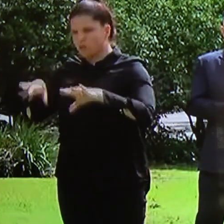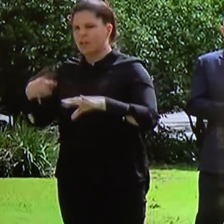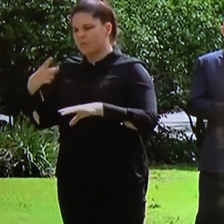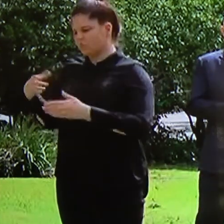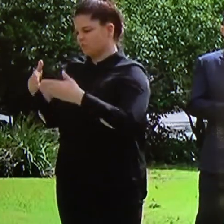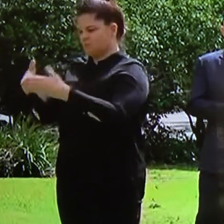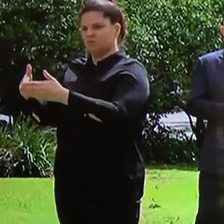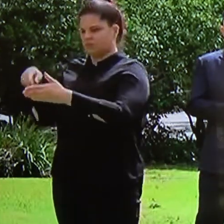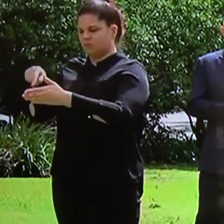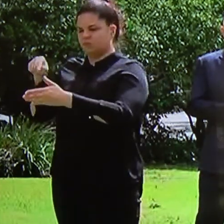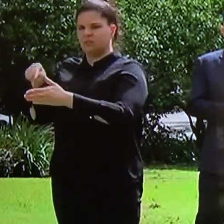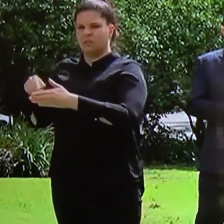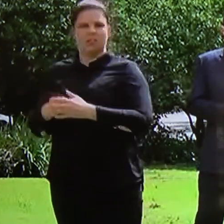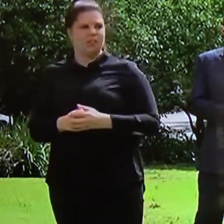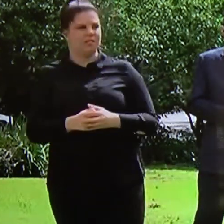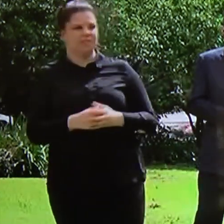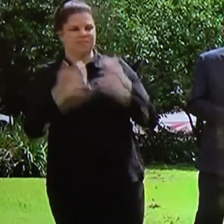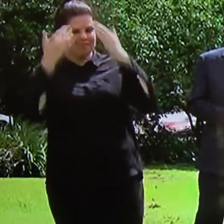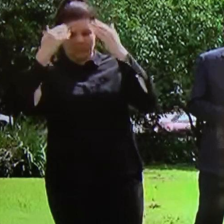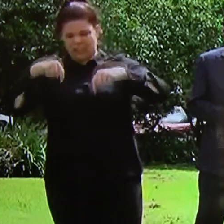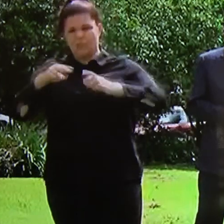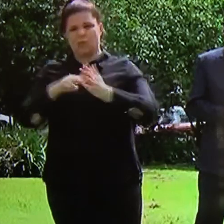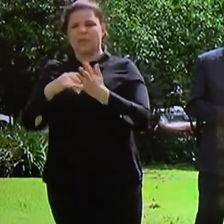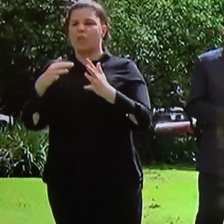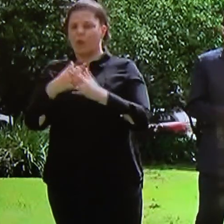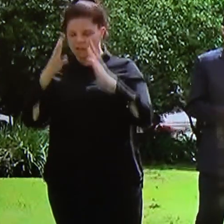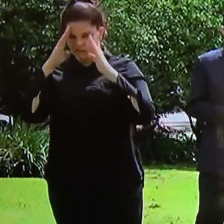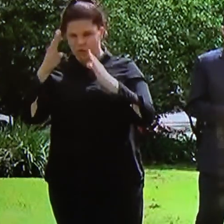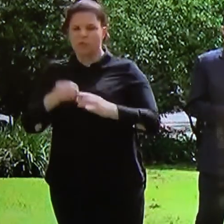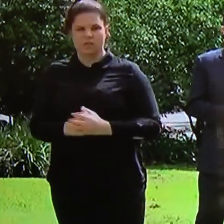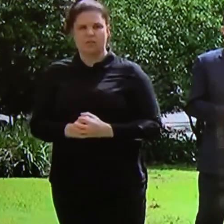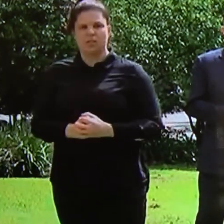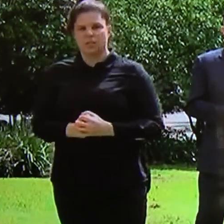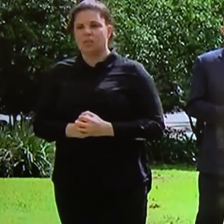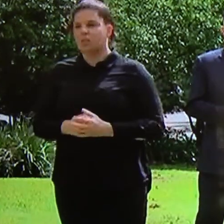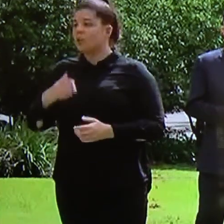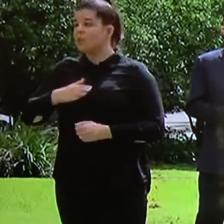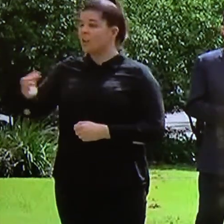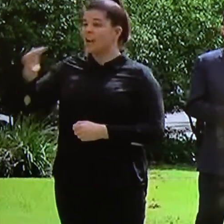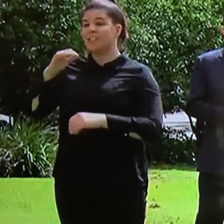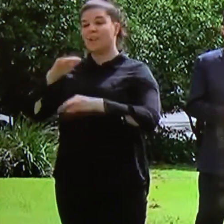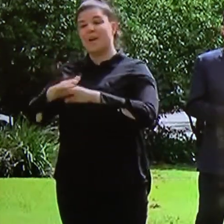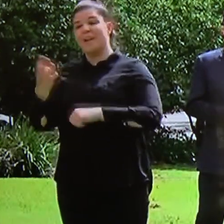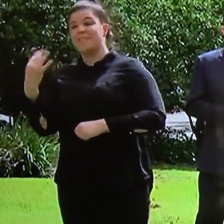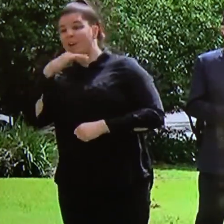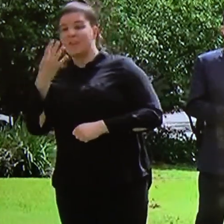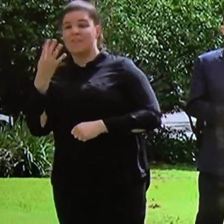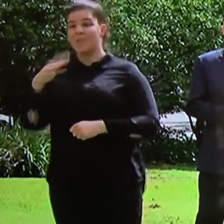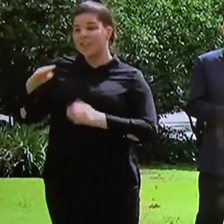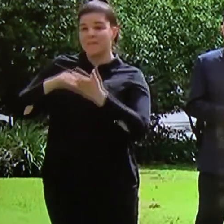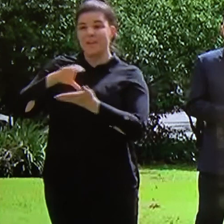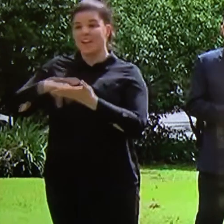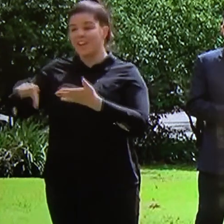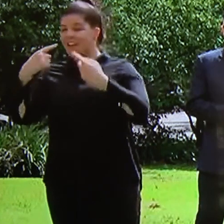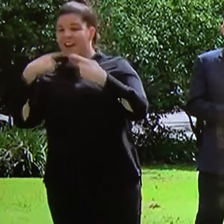only line of sight on the New South Wales ones at the moment, so no, we don't. Does anybody want to ask about our magnificent $440 million package? The